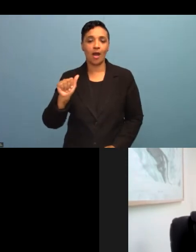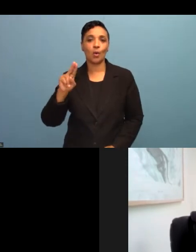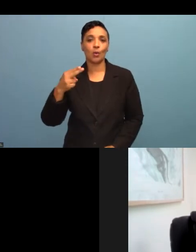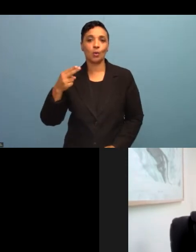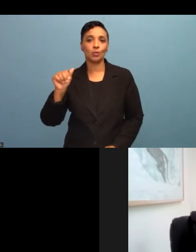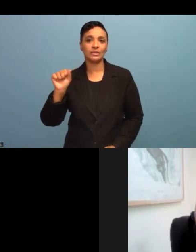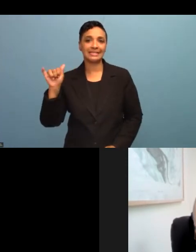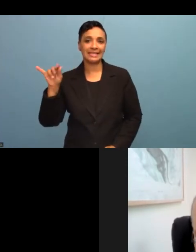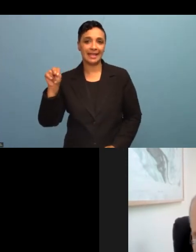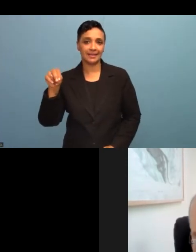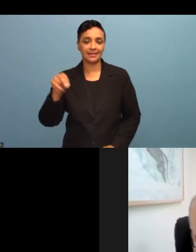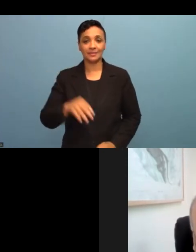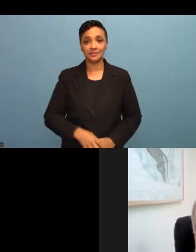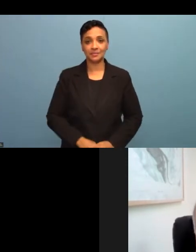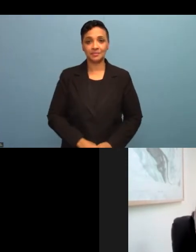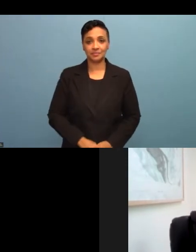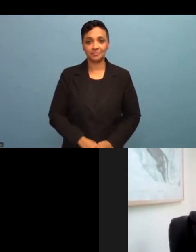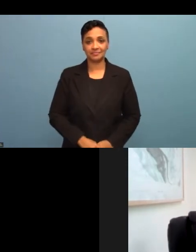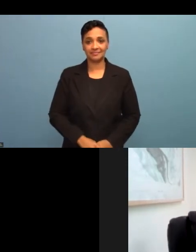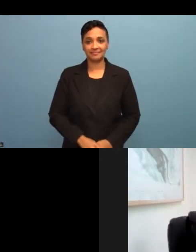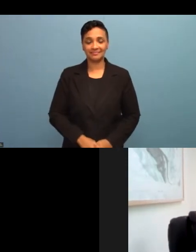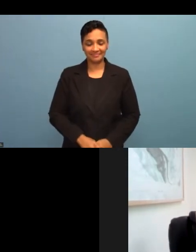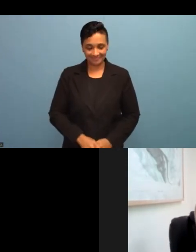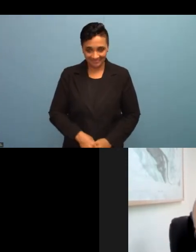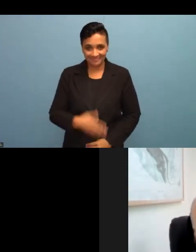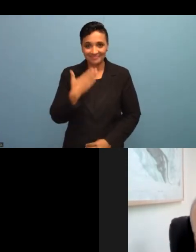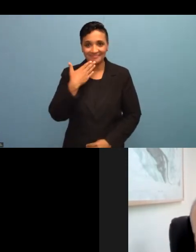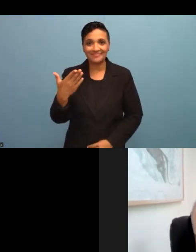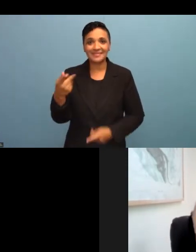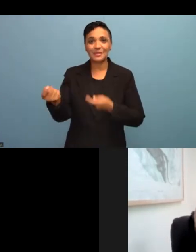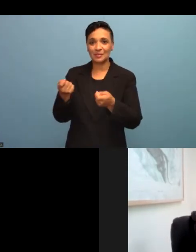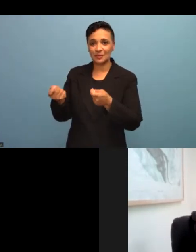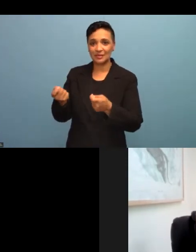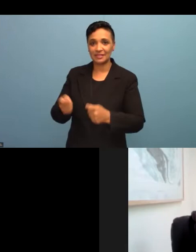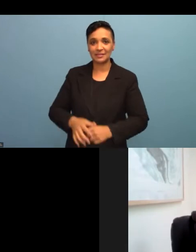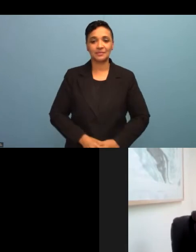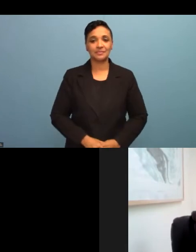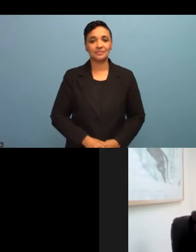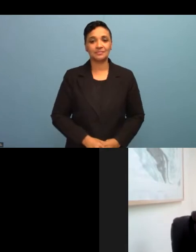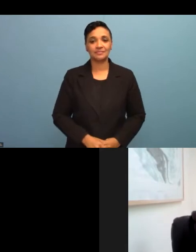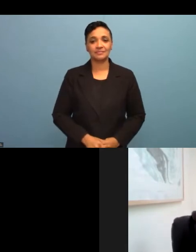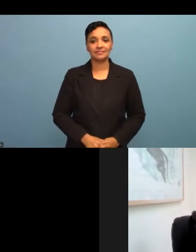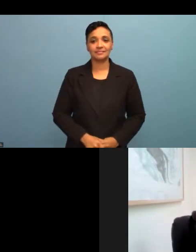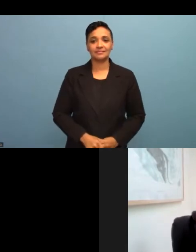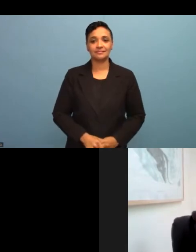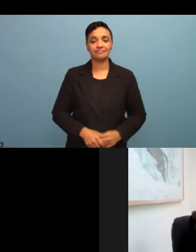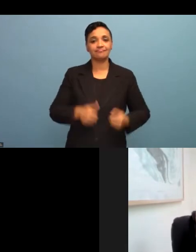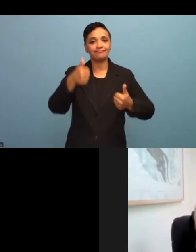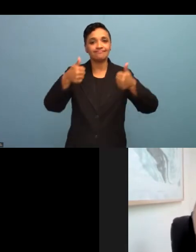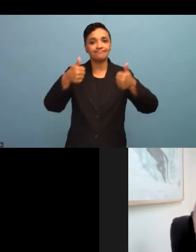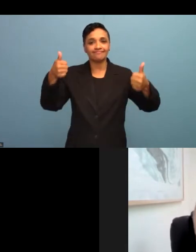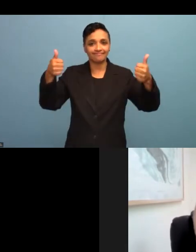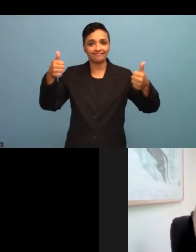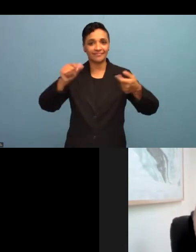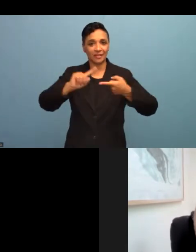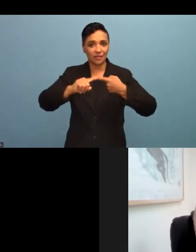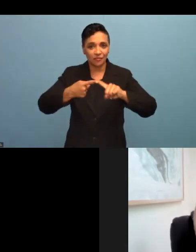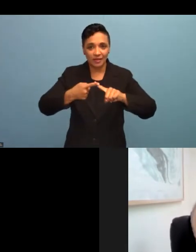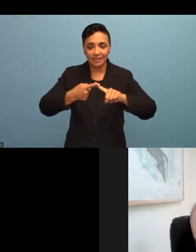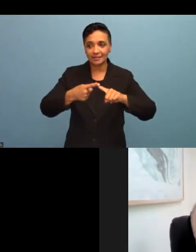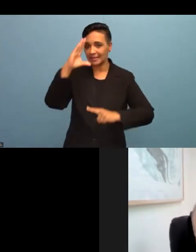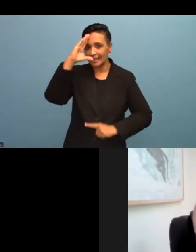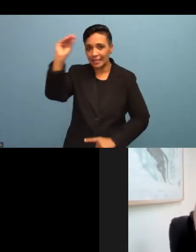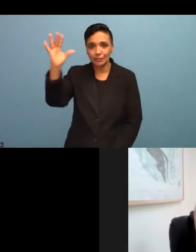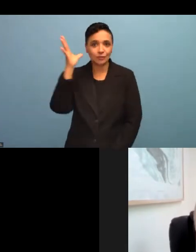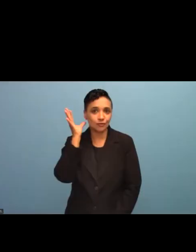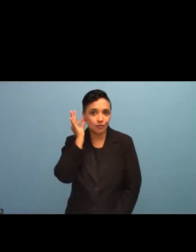us? Yes, thank you, Mr. Moderator. Co-chairs, excellencies, friends, ladies and gentlemen, I